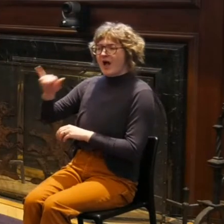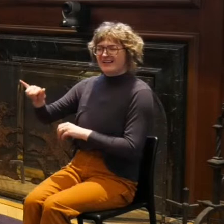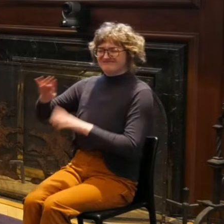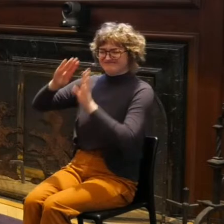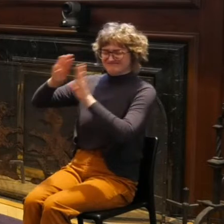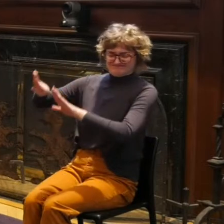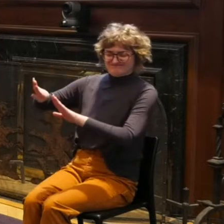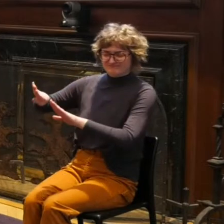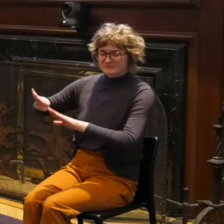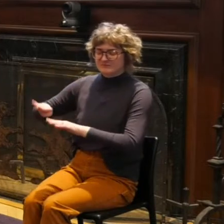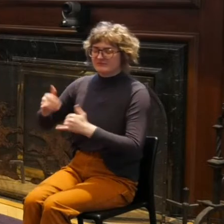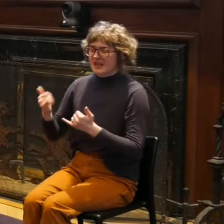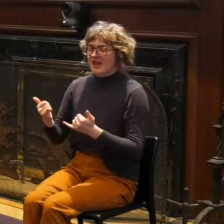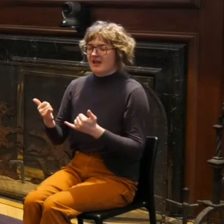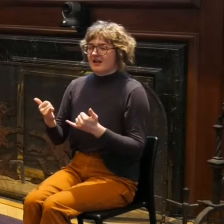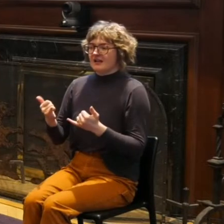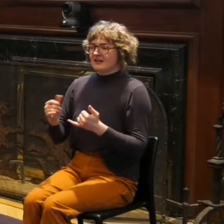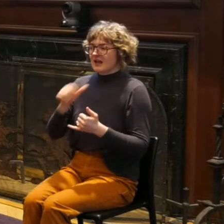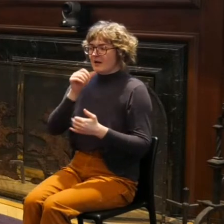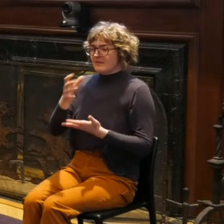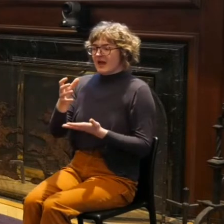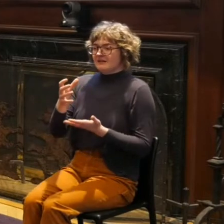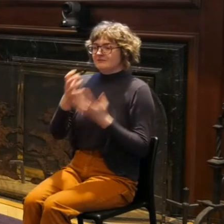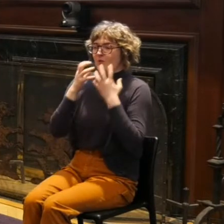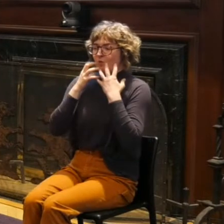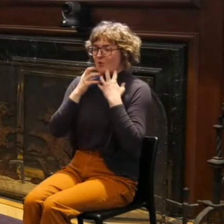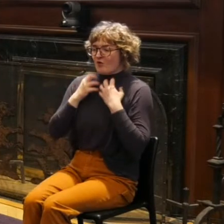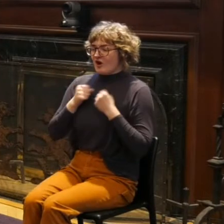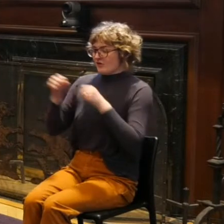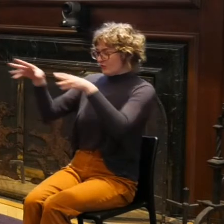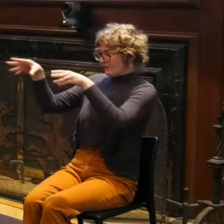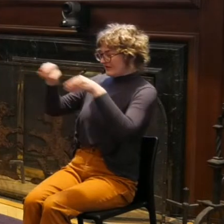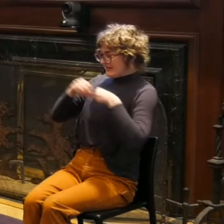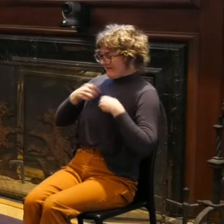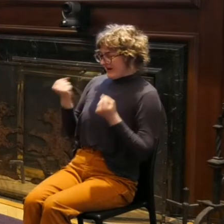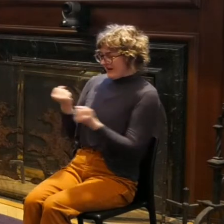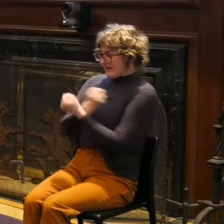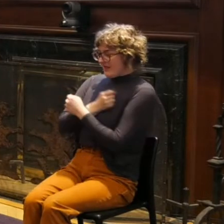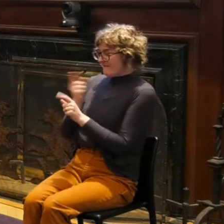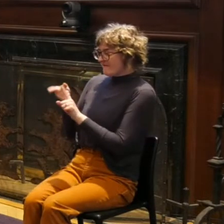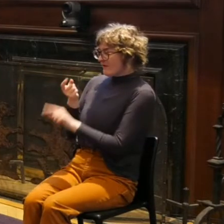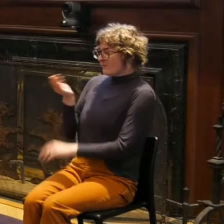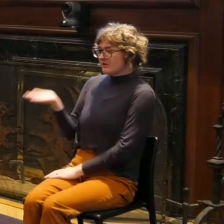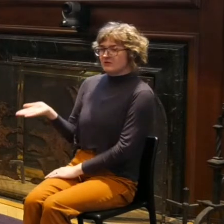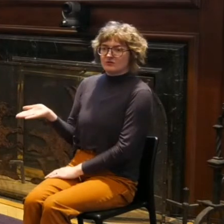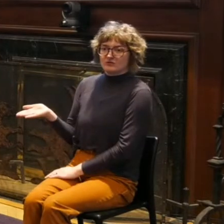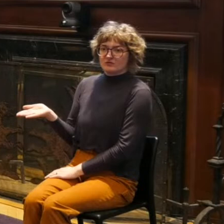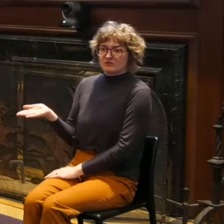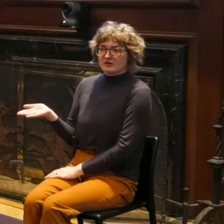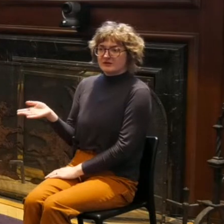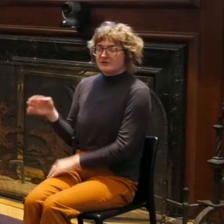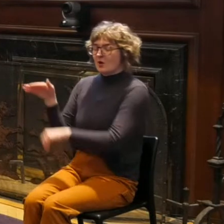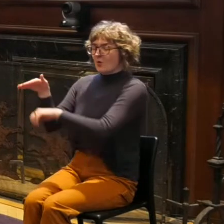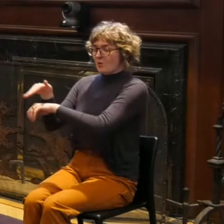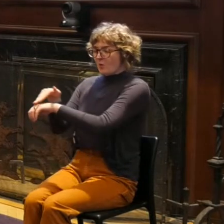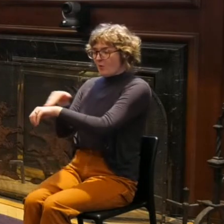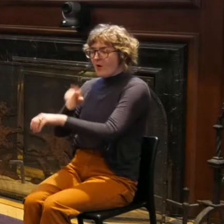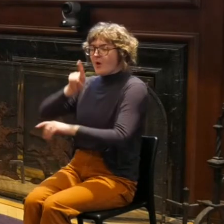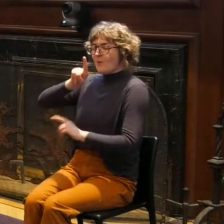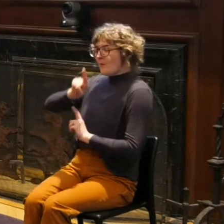you today. I'm not worthy of receiving any love from you. So you slowly walked